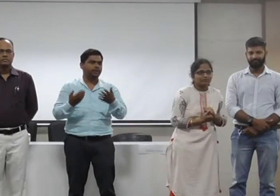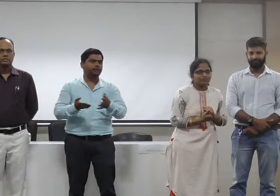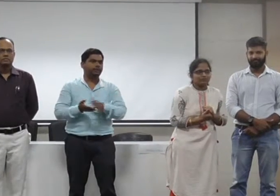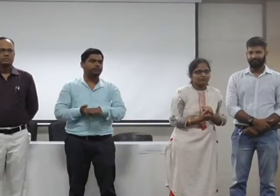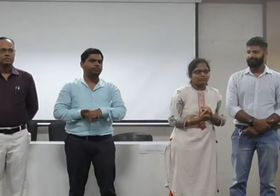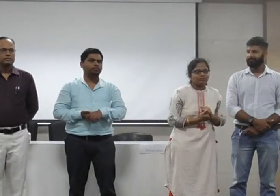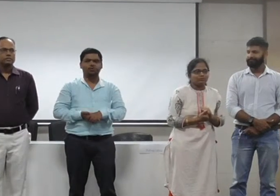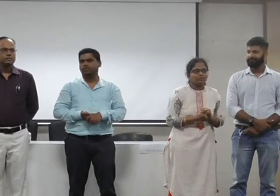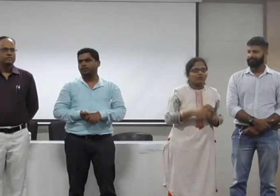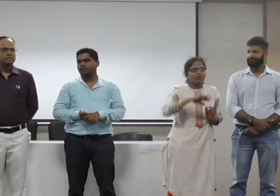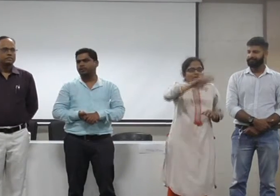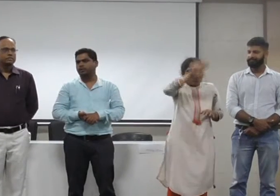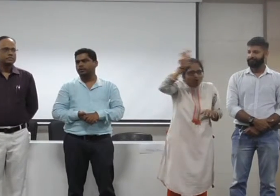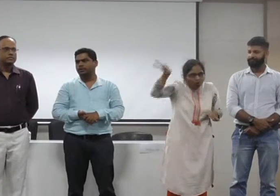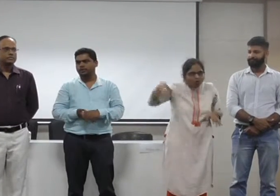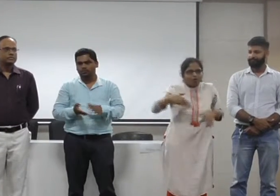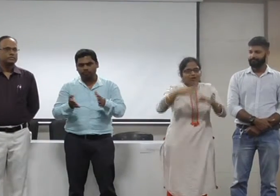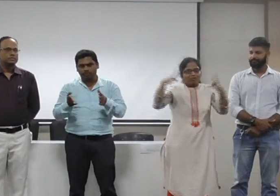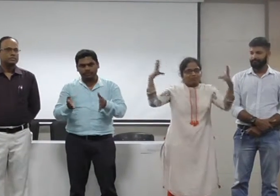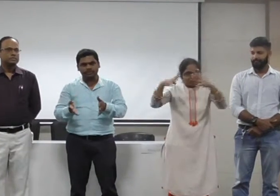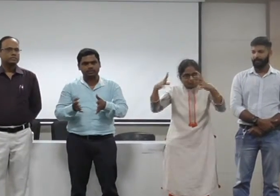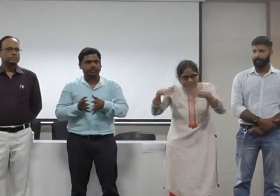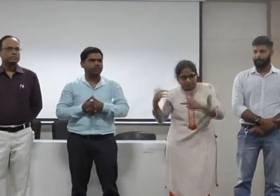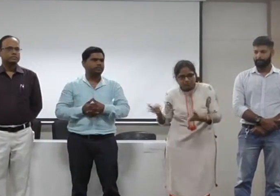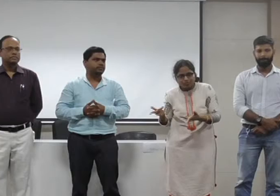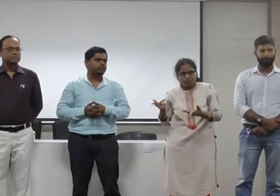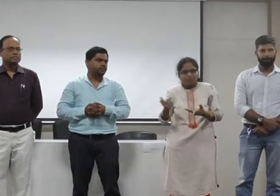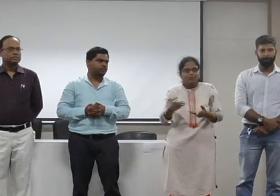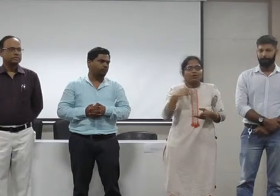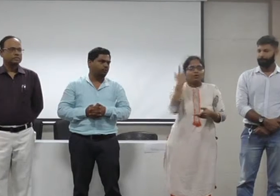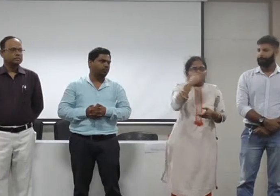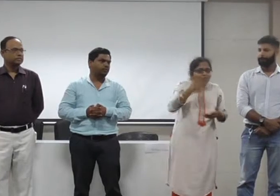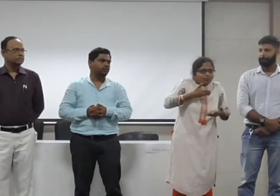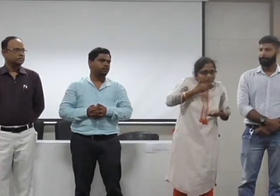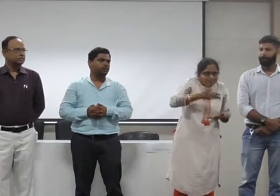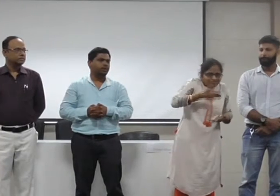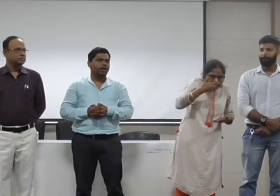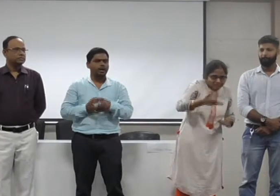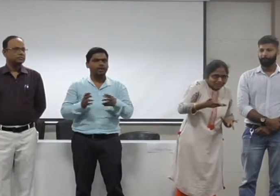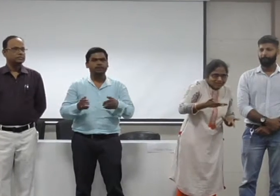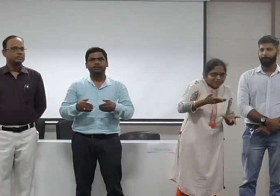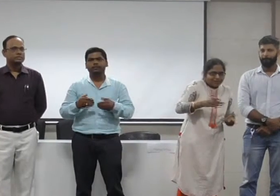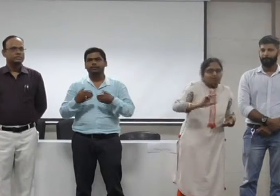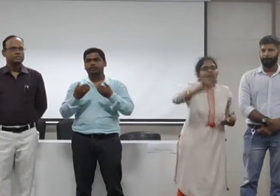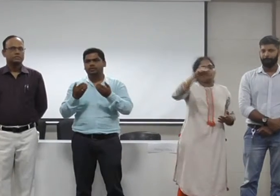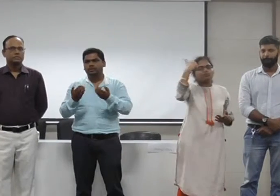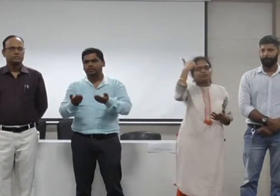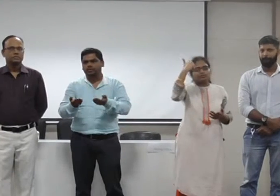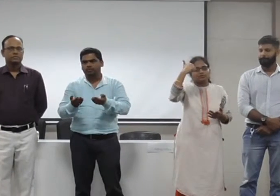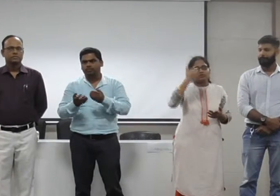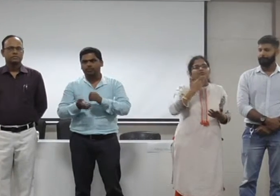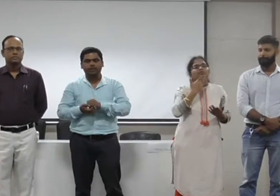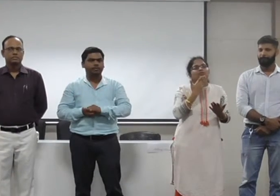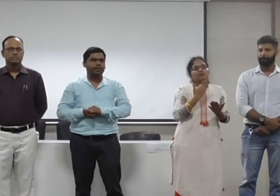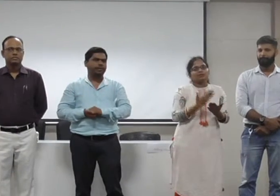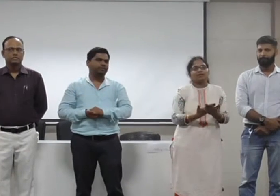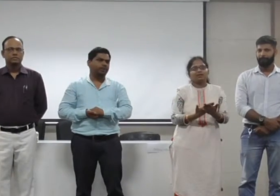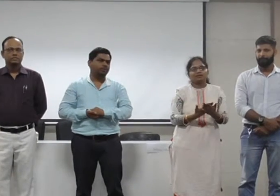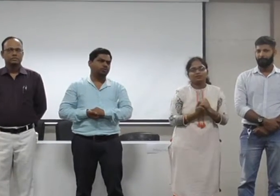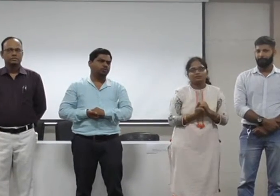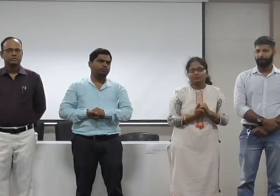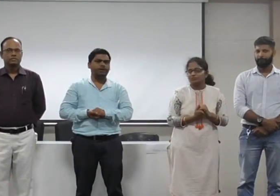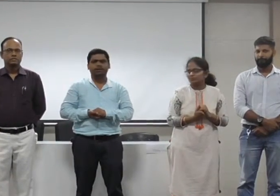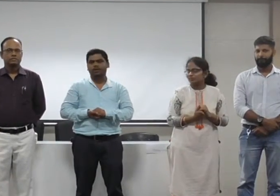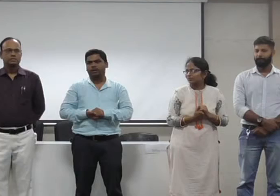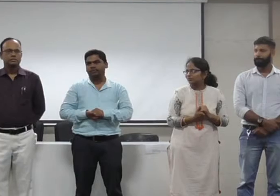made it possible to make this training successful and made an effort